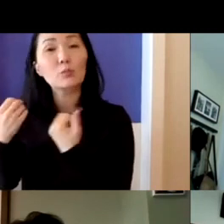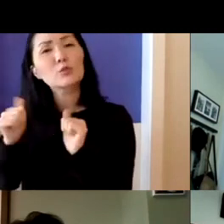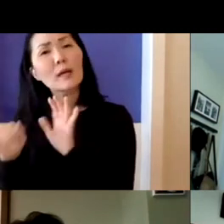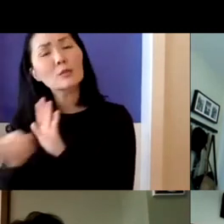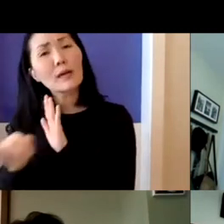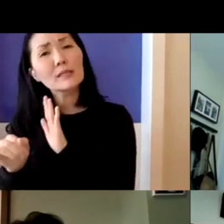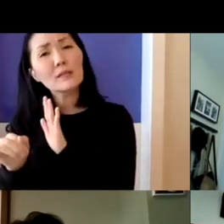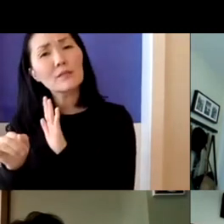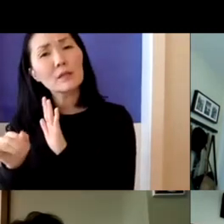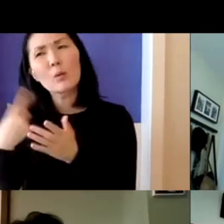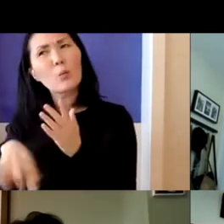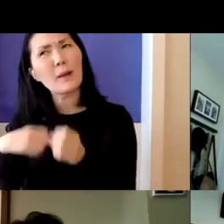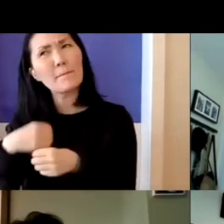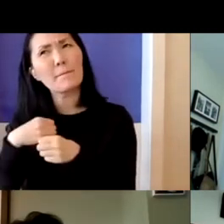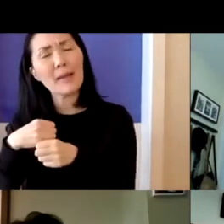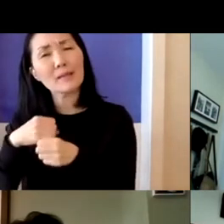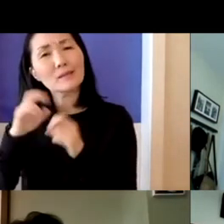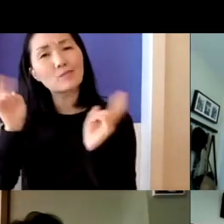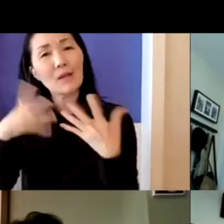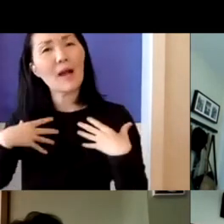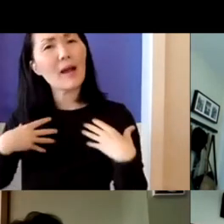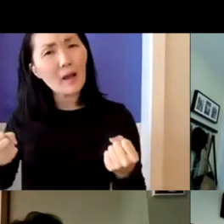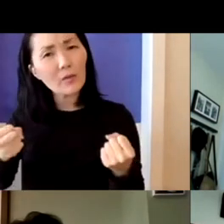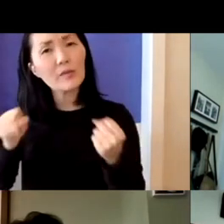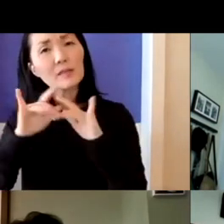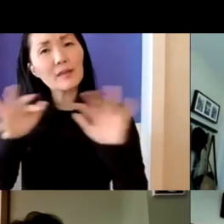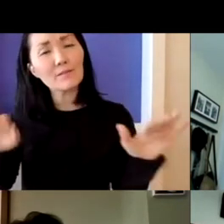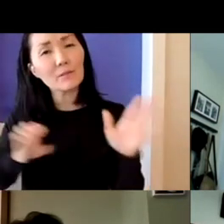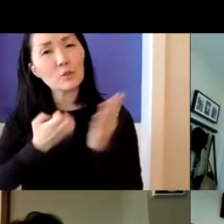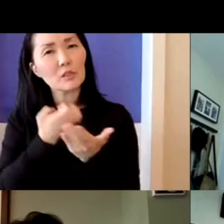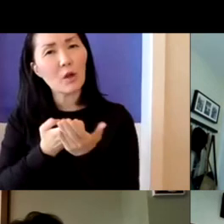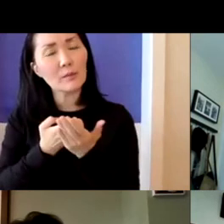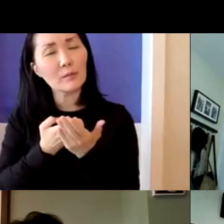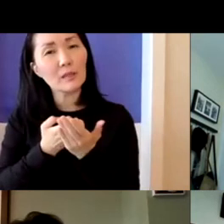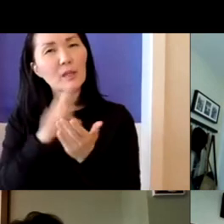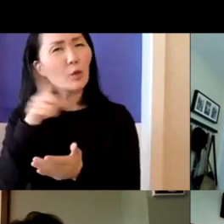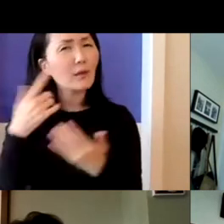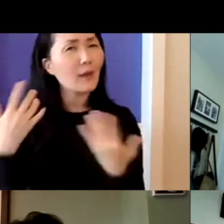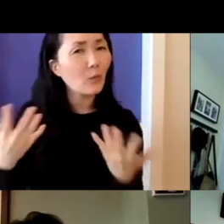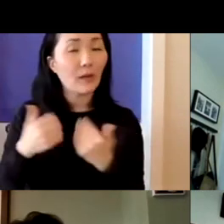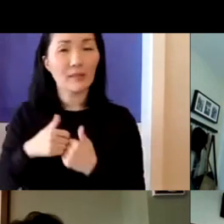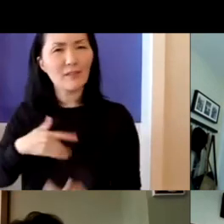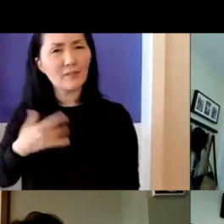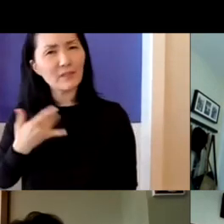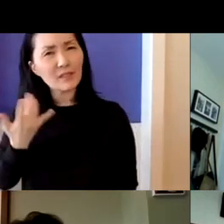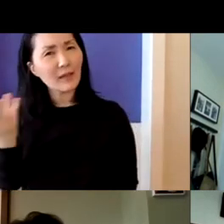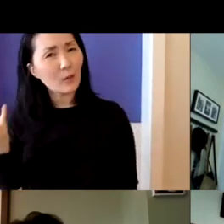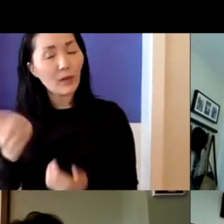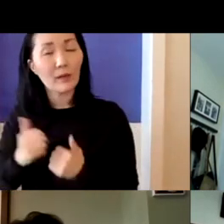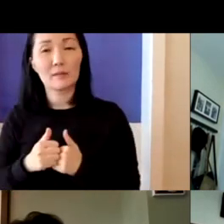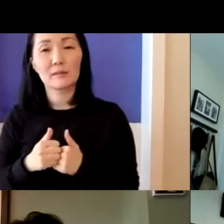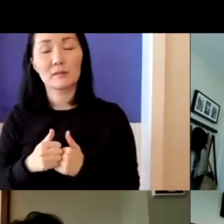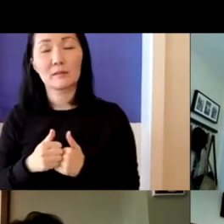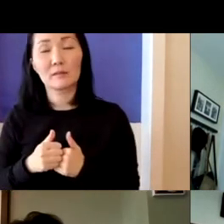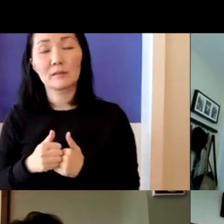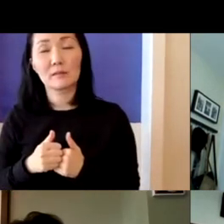what makes a healthy and diverse economy. What does that feel like, and how is it experienced by everybody in 2050,